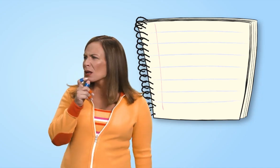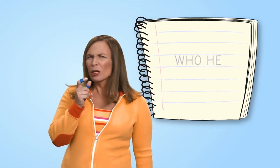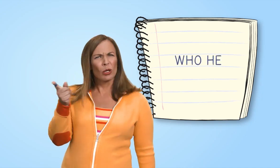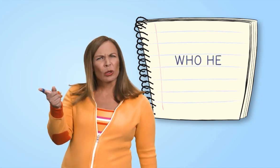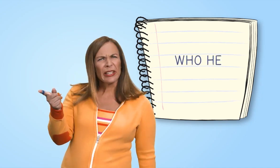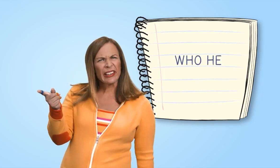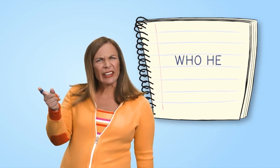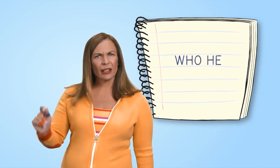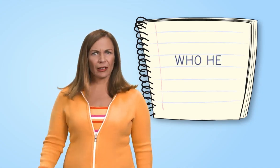Who he?